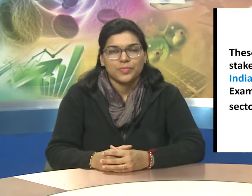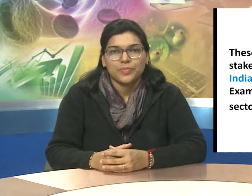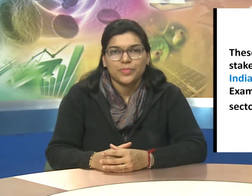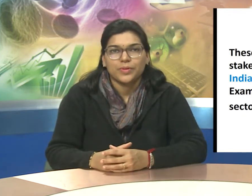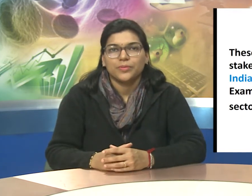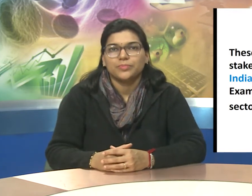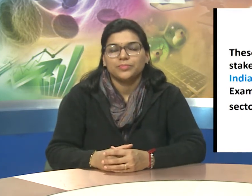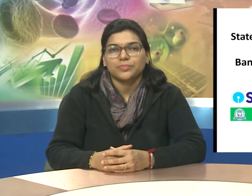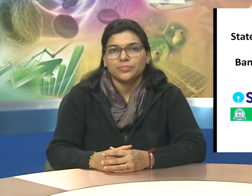of India.